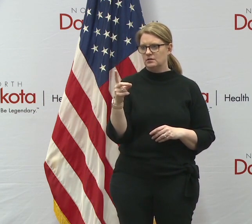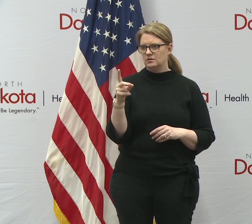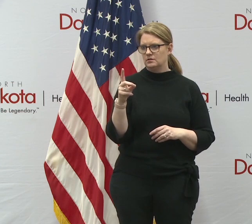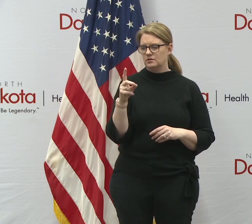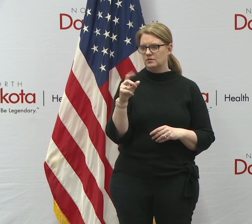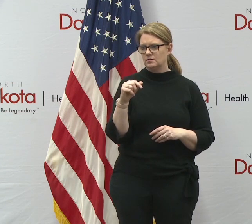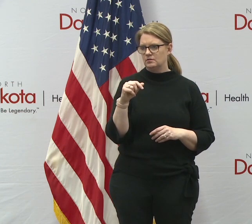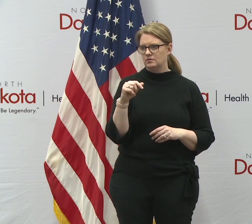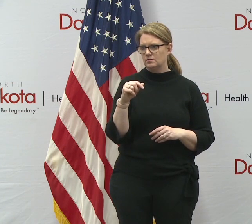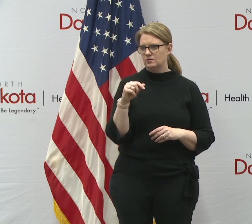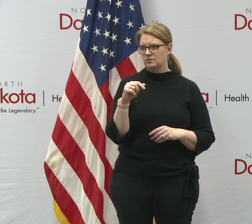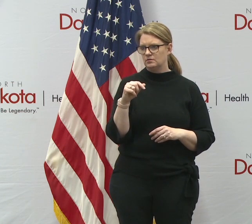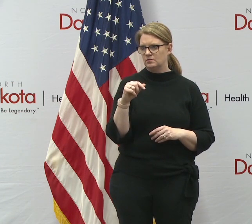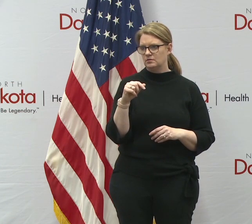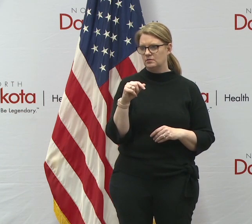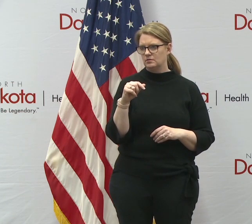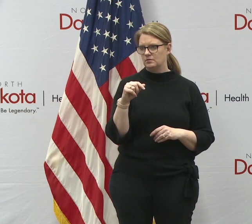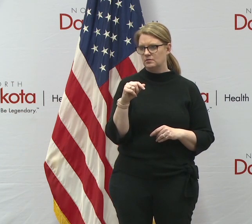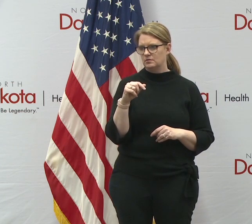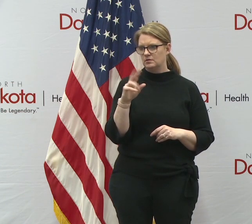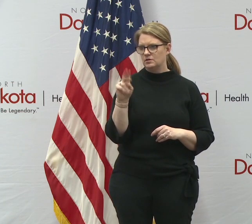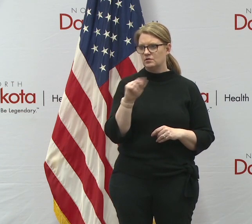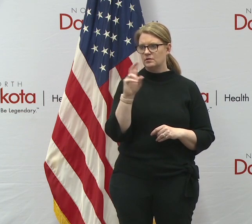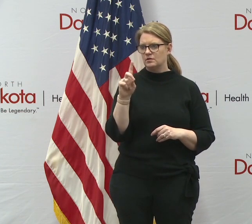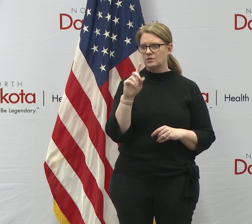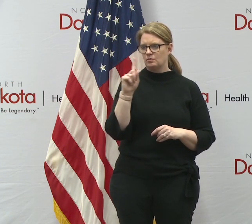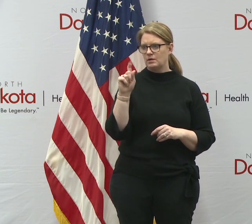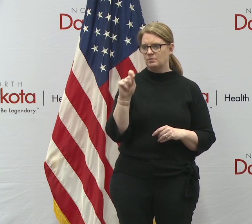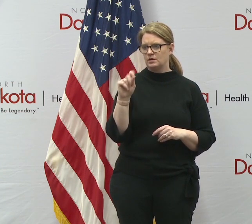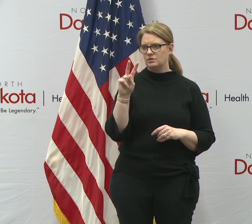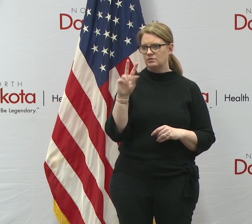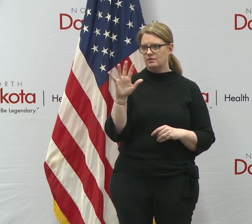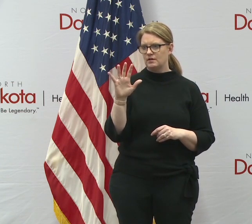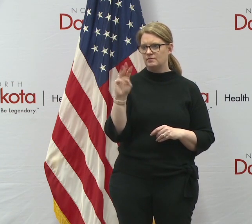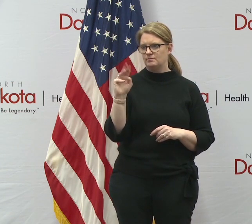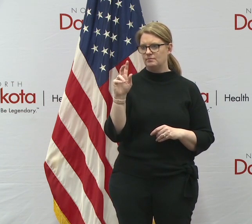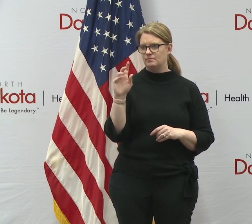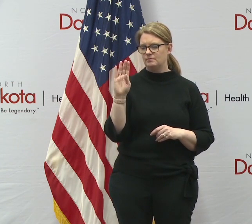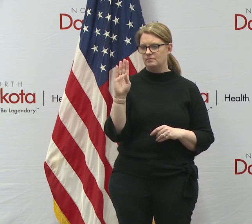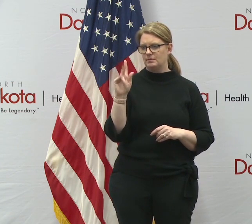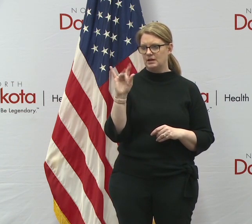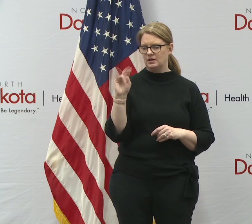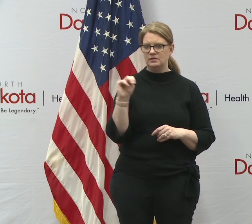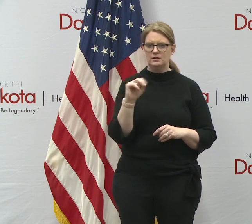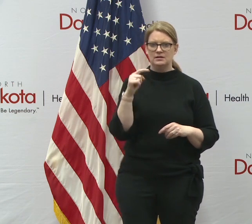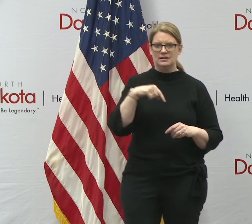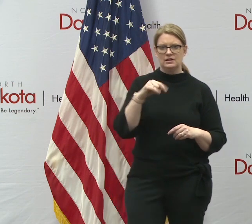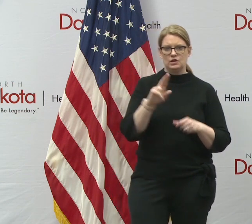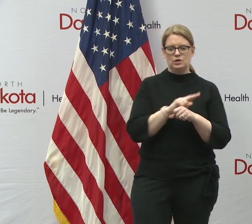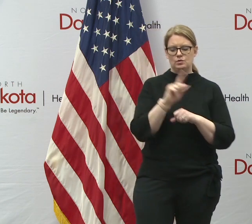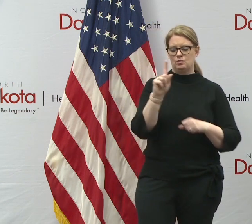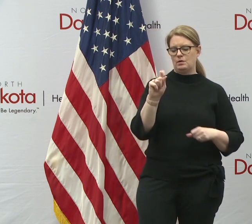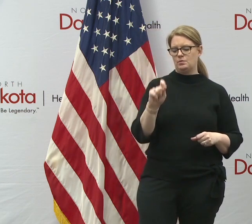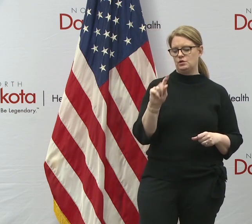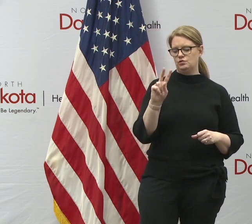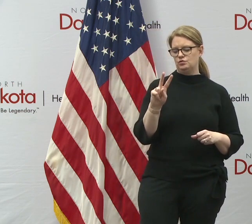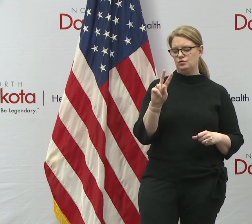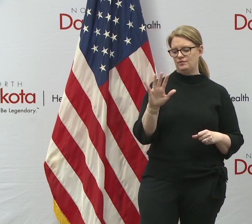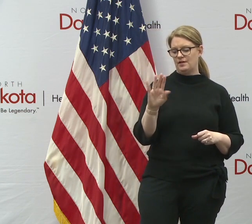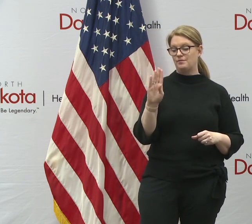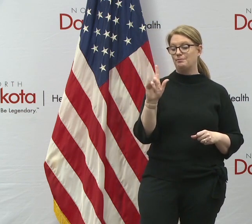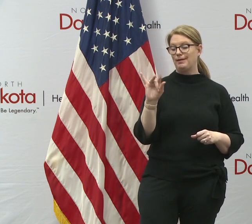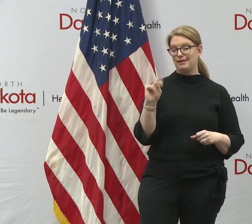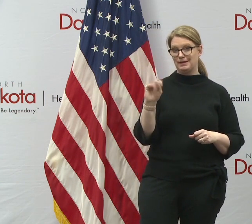North Dakota will use the $1.25 billion from the CARES Act? Question was, how would we use the $1.25